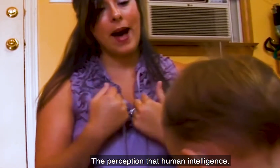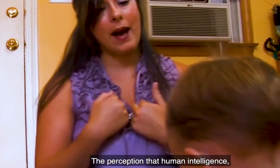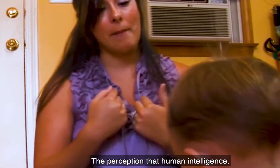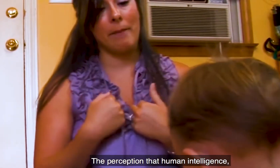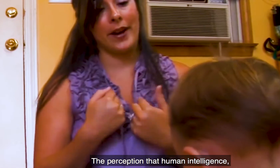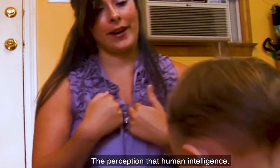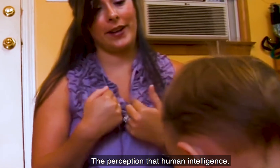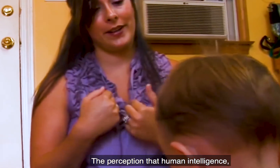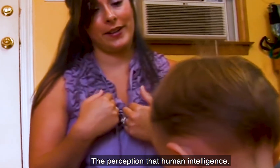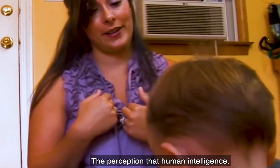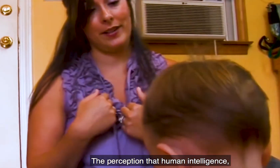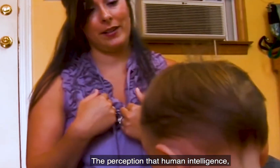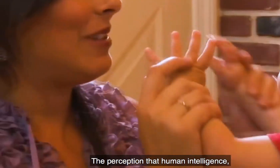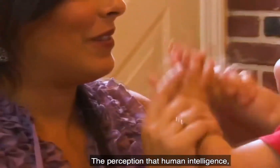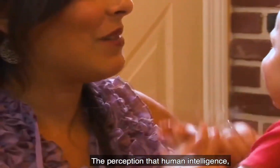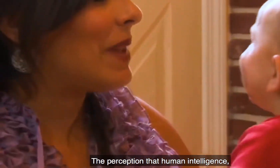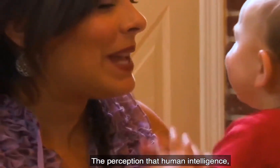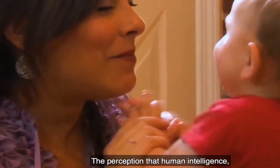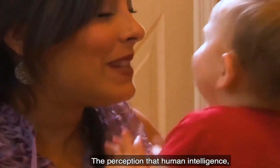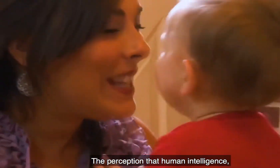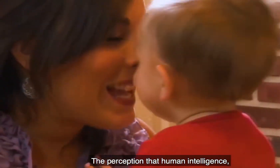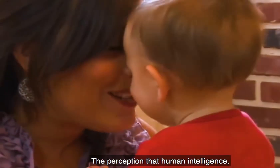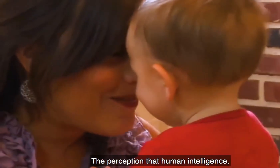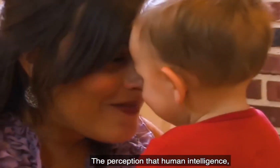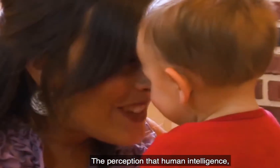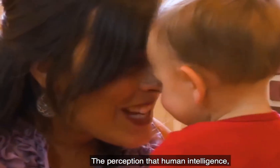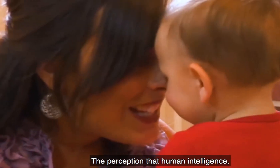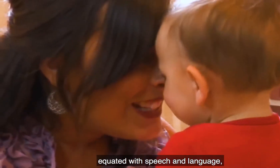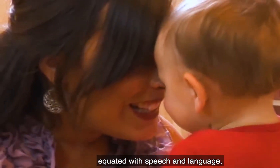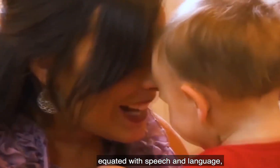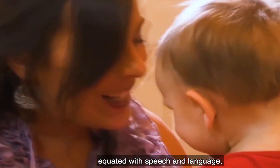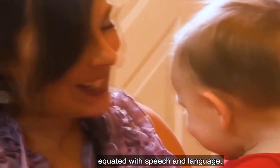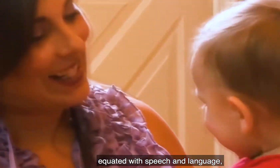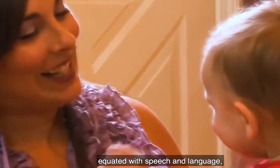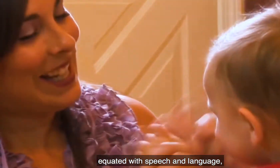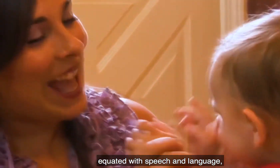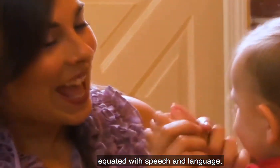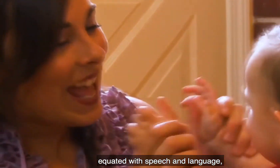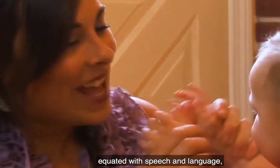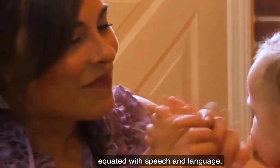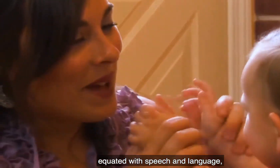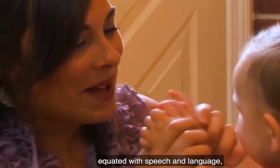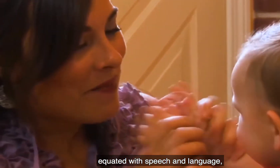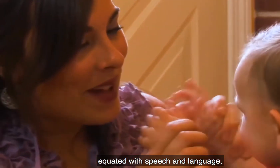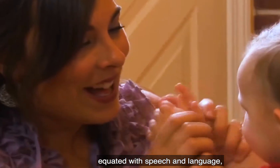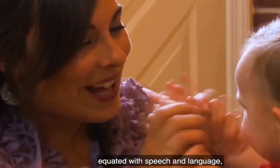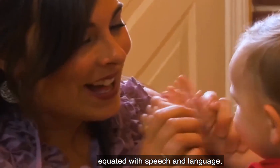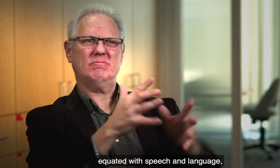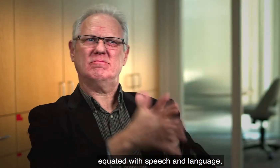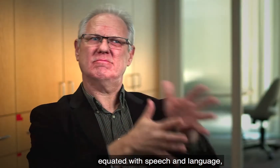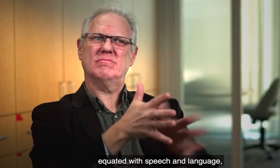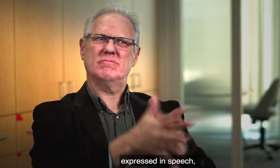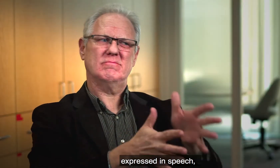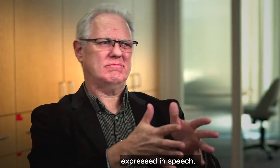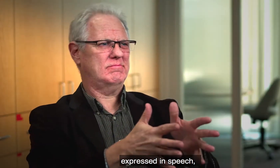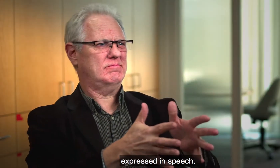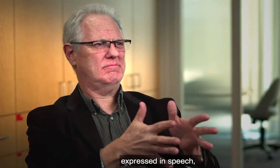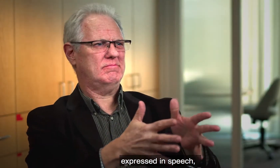The perception that human intelligence equated with speech and language expressed in